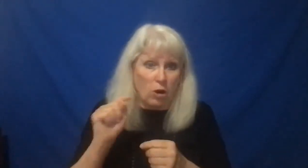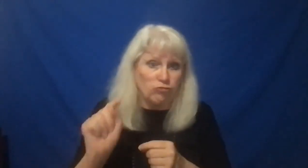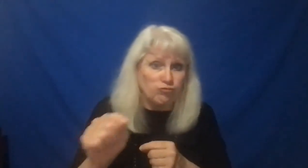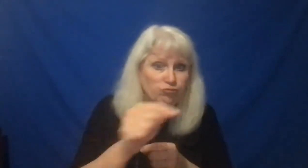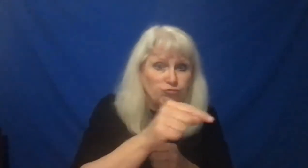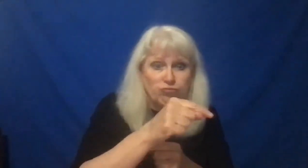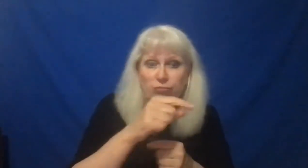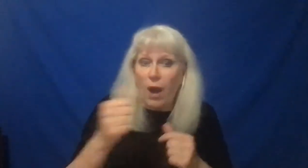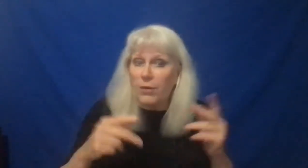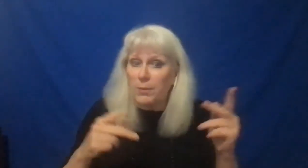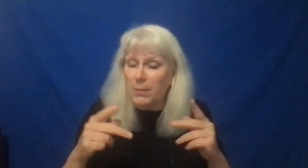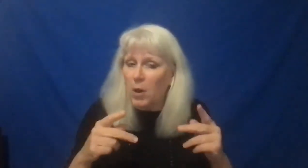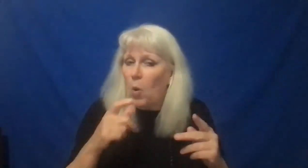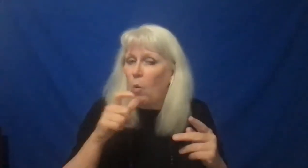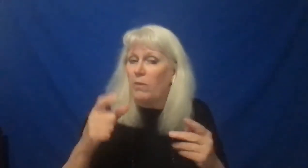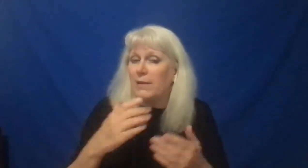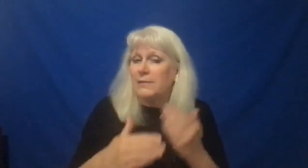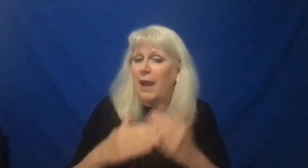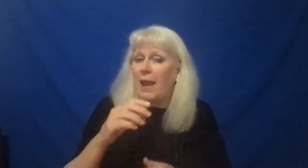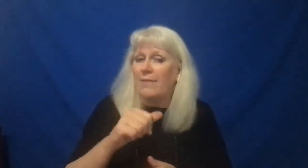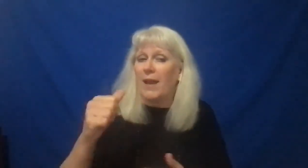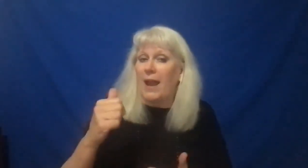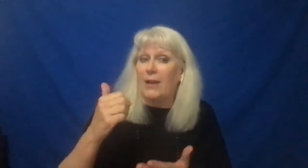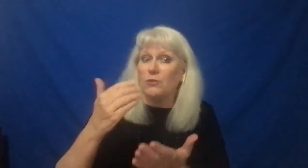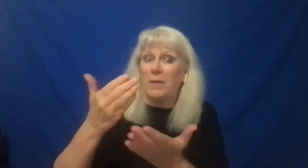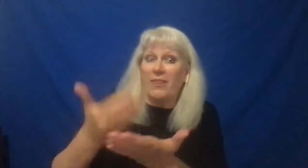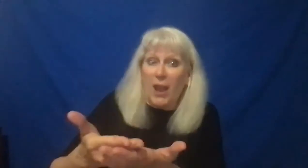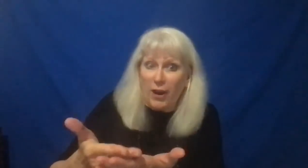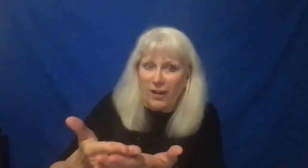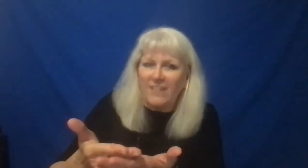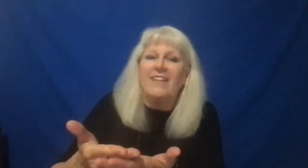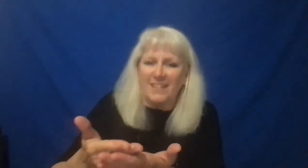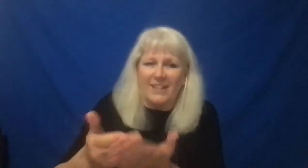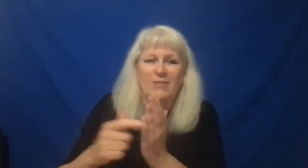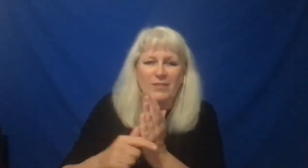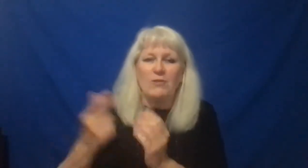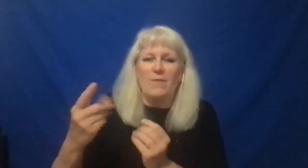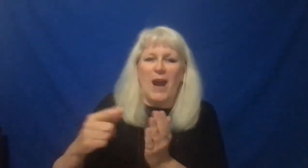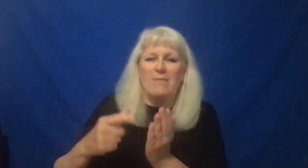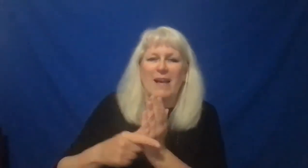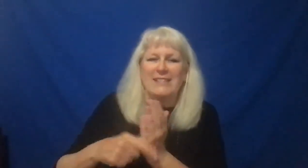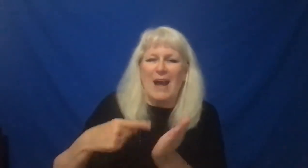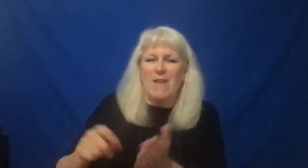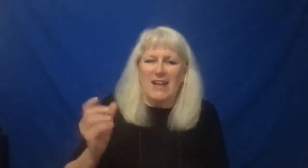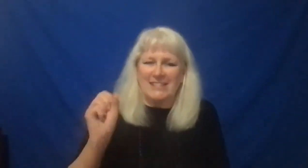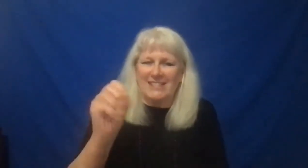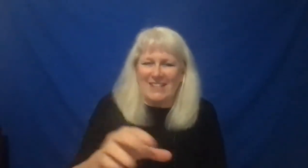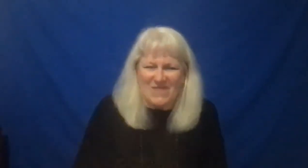the hand of AA to be there for them. I first had the time to think about the three legacies